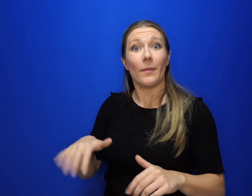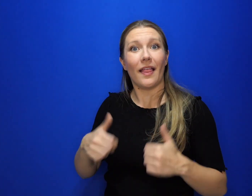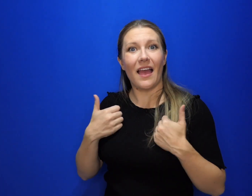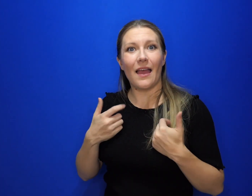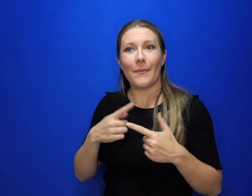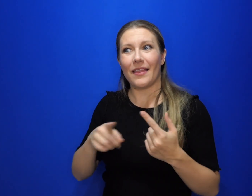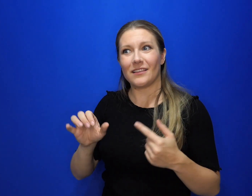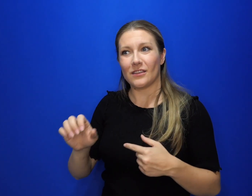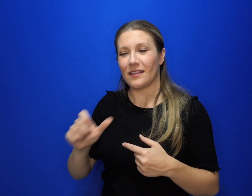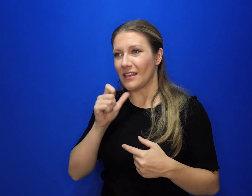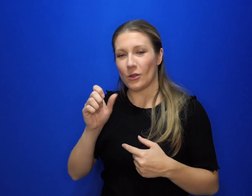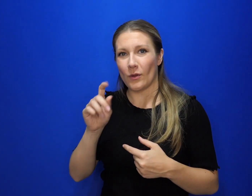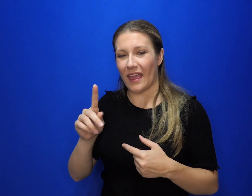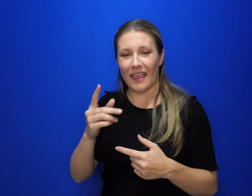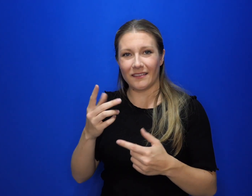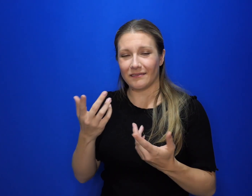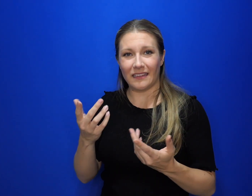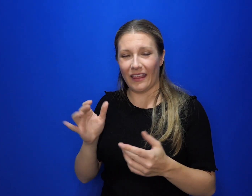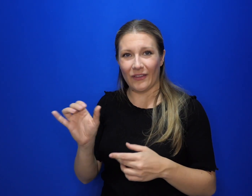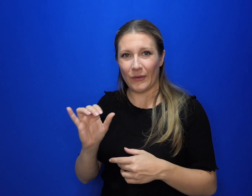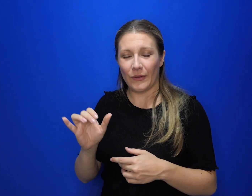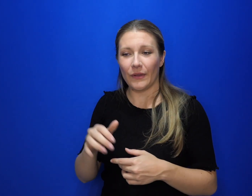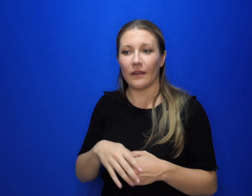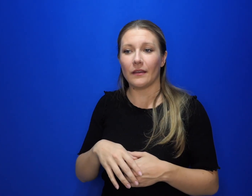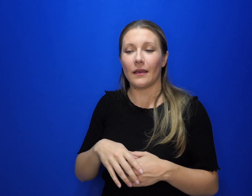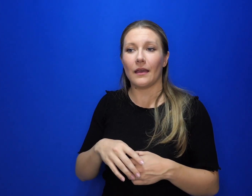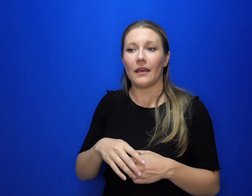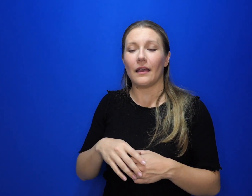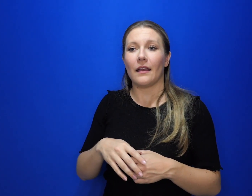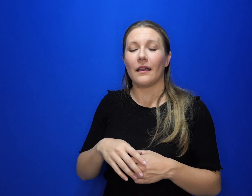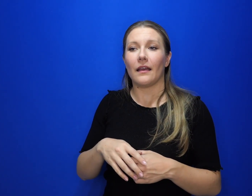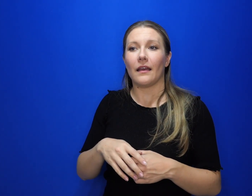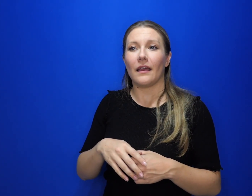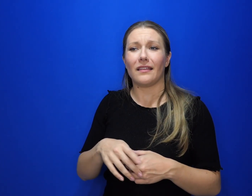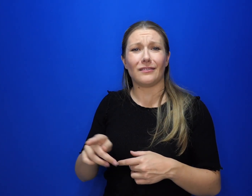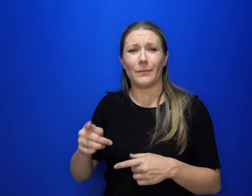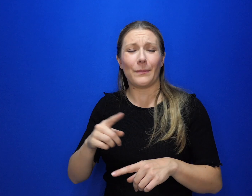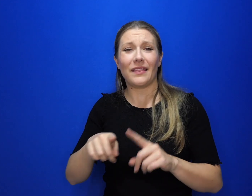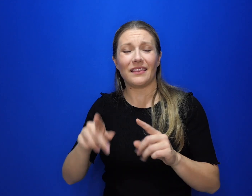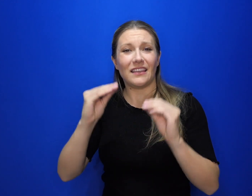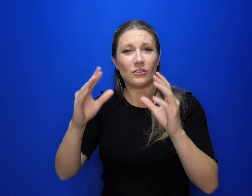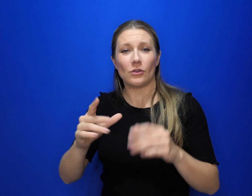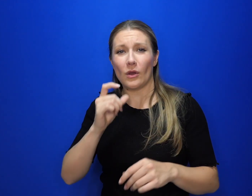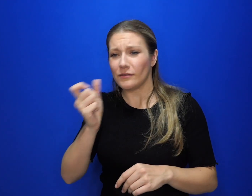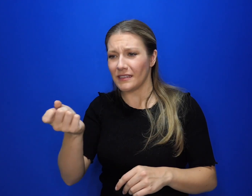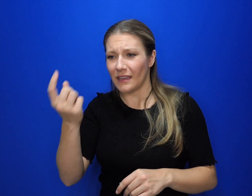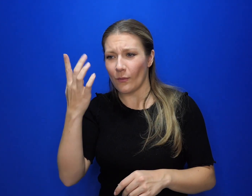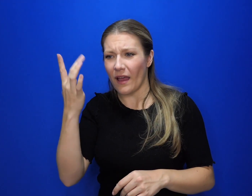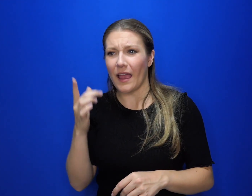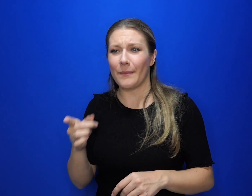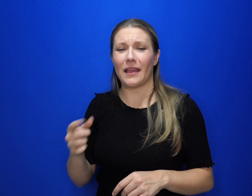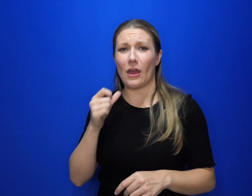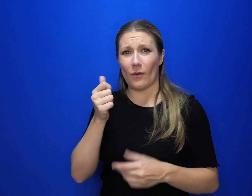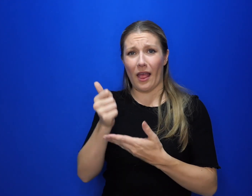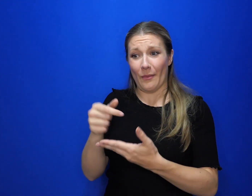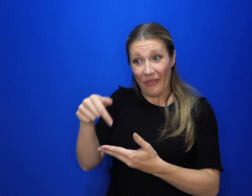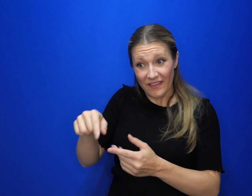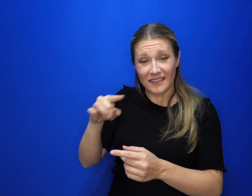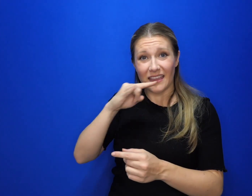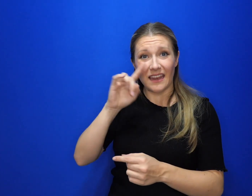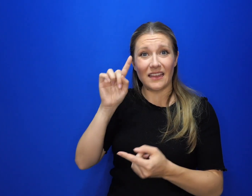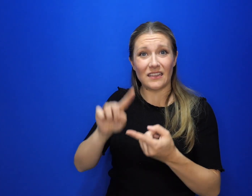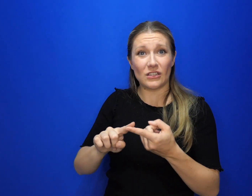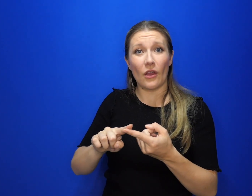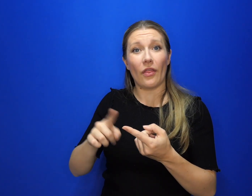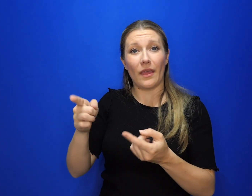okay either. And they're like, well, I don't understand why this kid, well, we don't help this kid until their blood sugar gets to 200. I